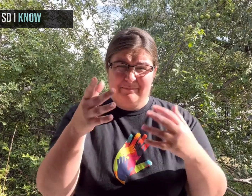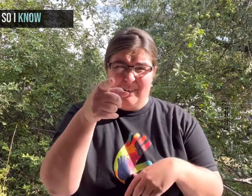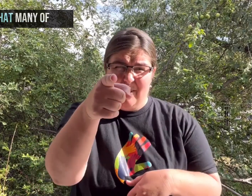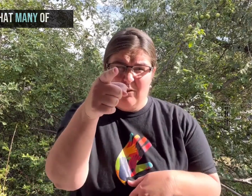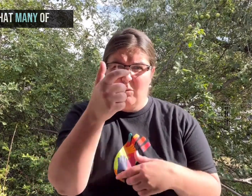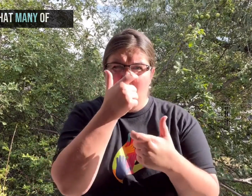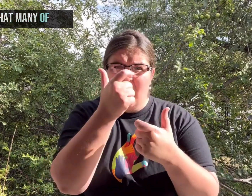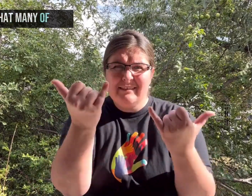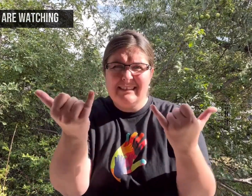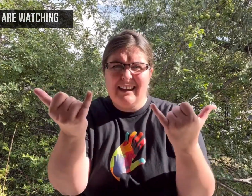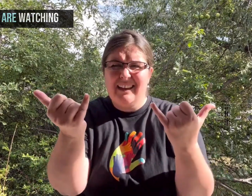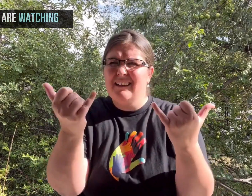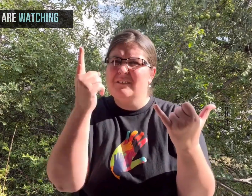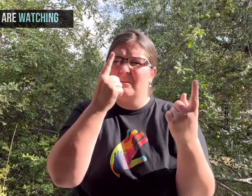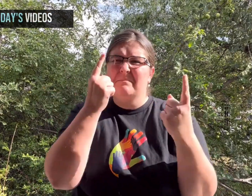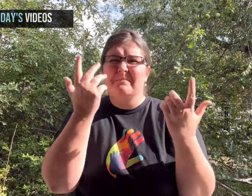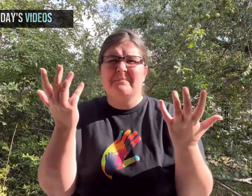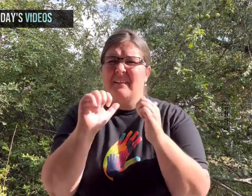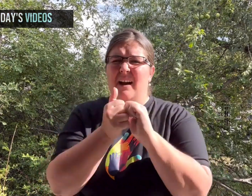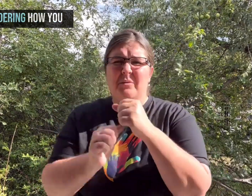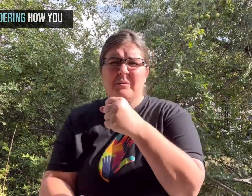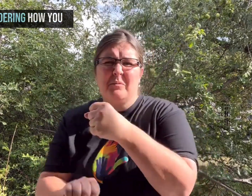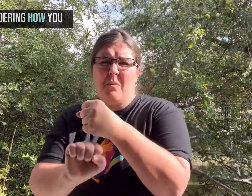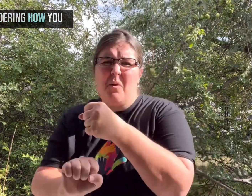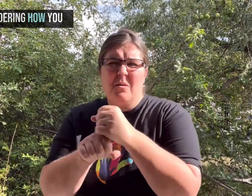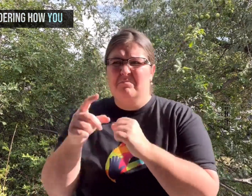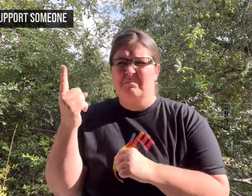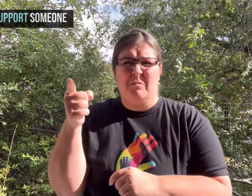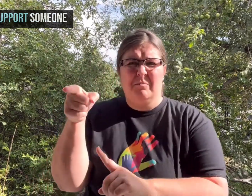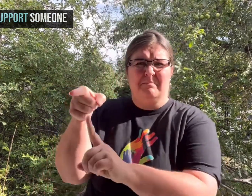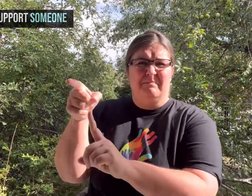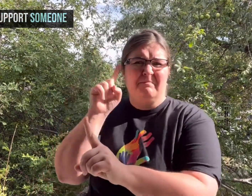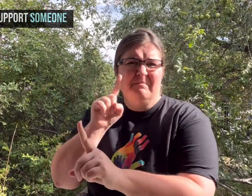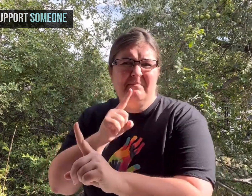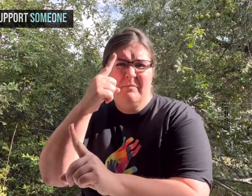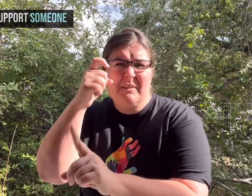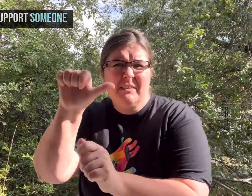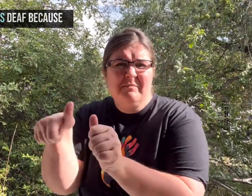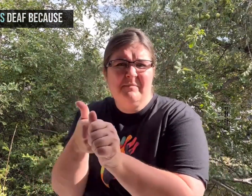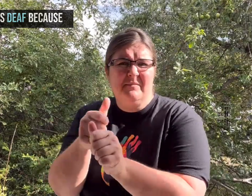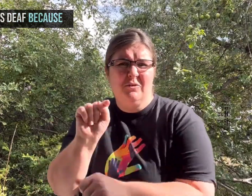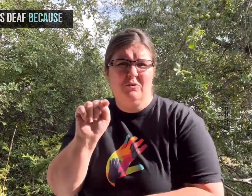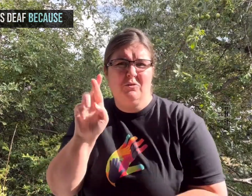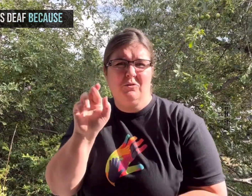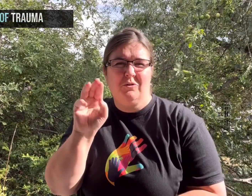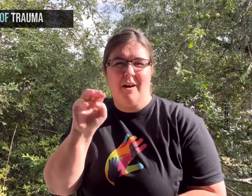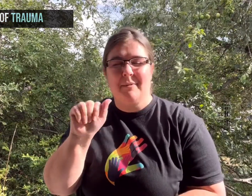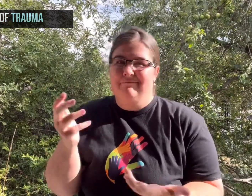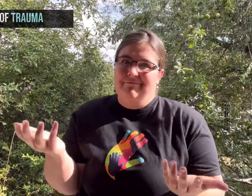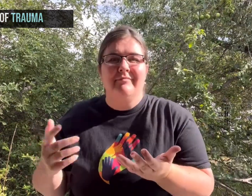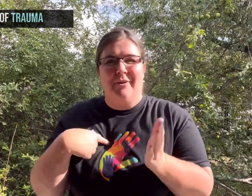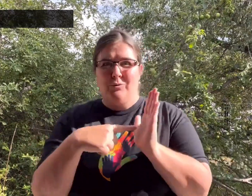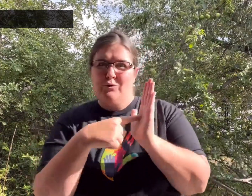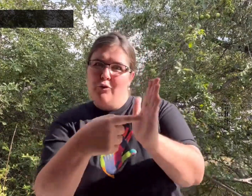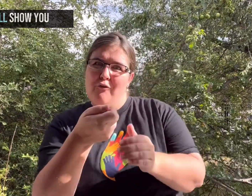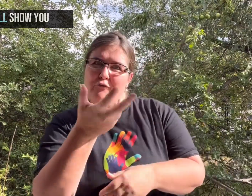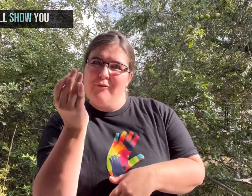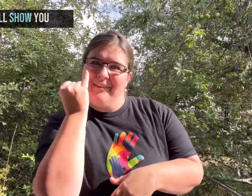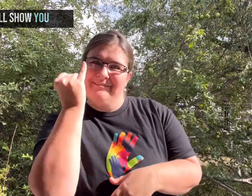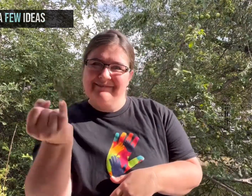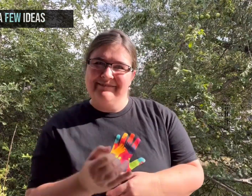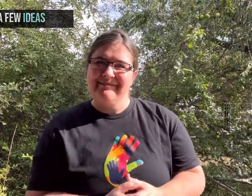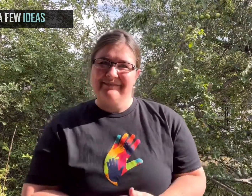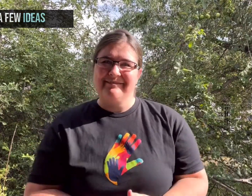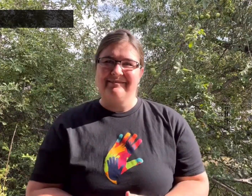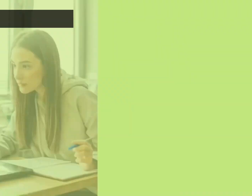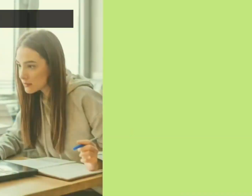So I know that many of you are watching today's videos wondering how you can support someone who's deaf because of trauma. I'll show